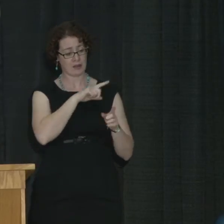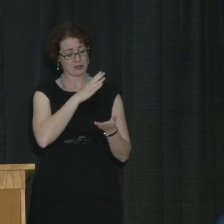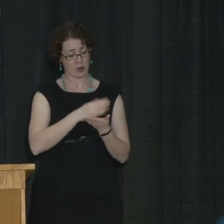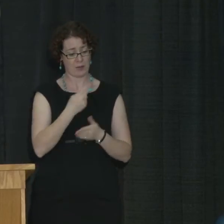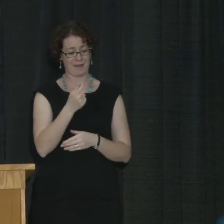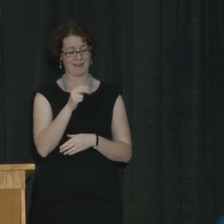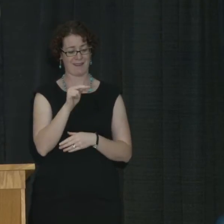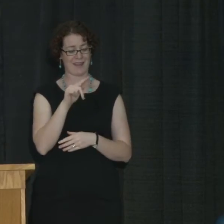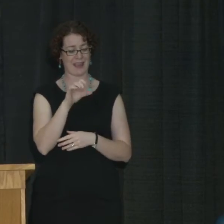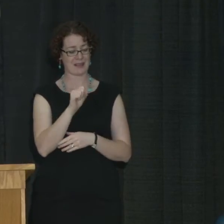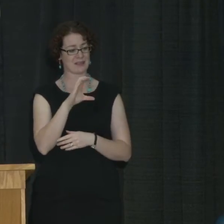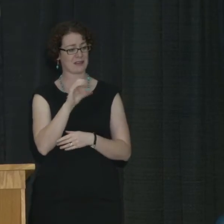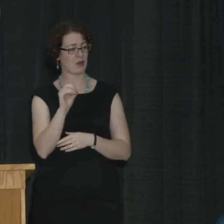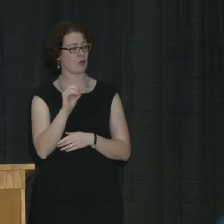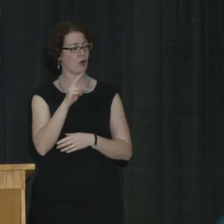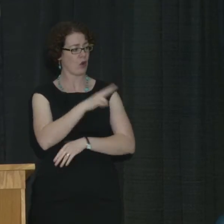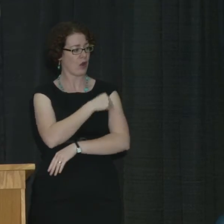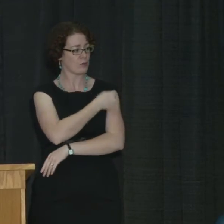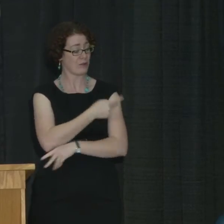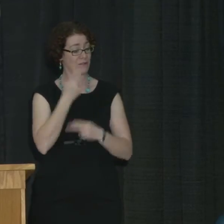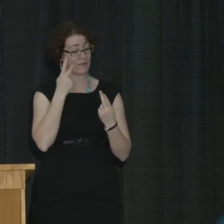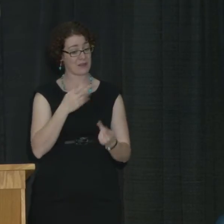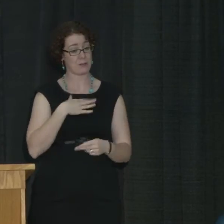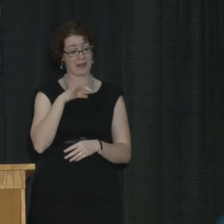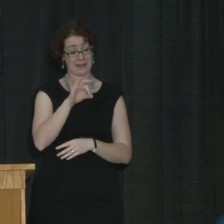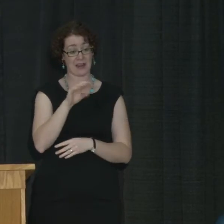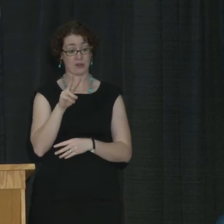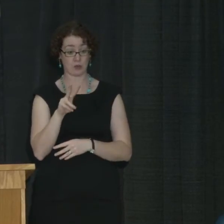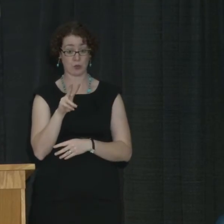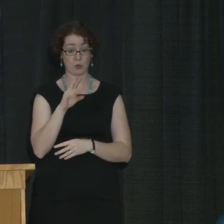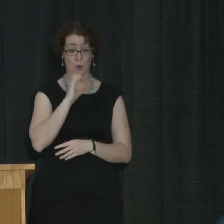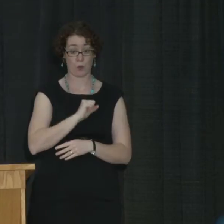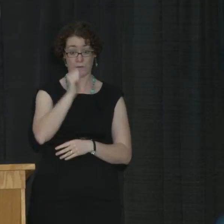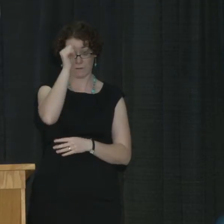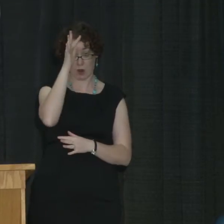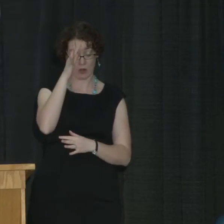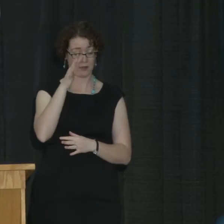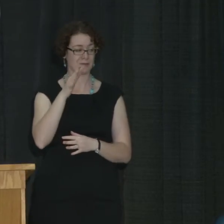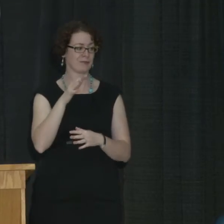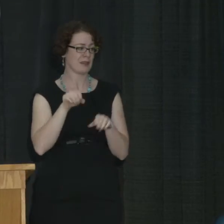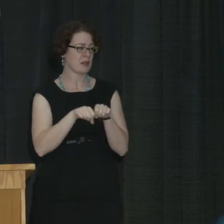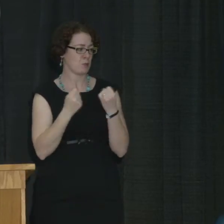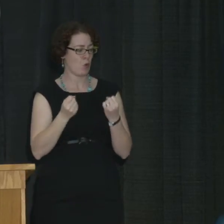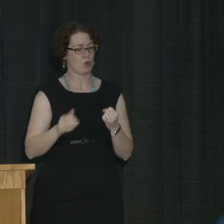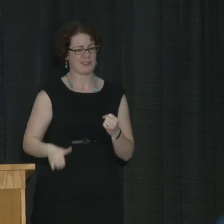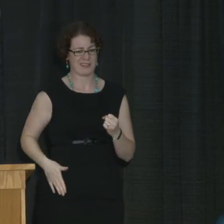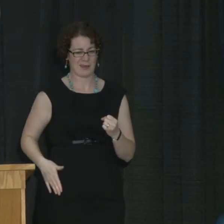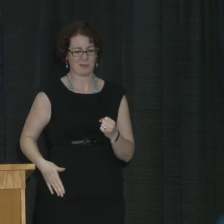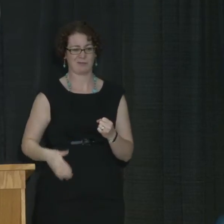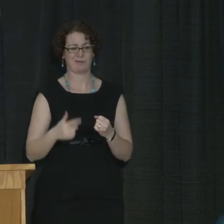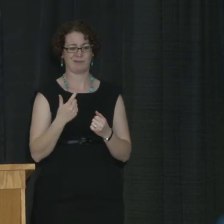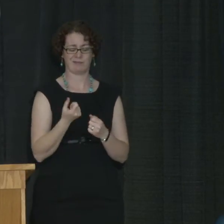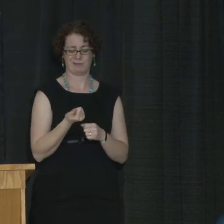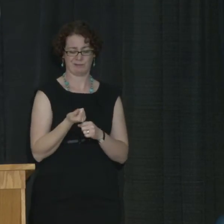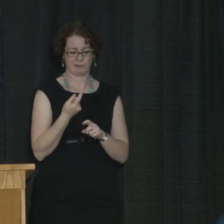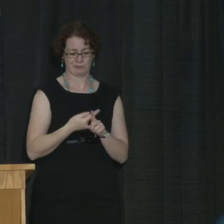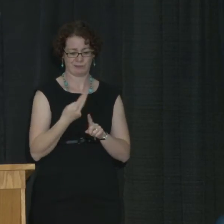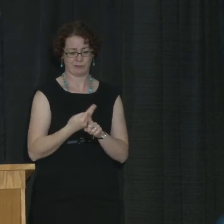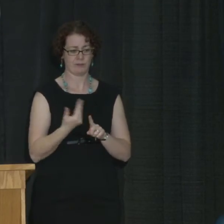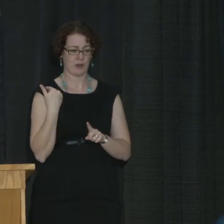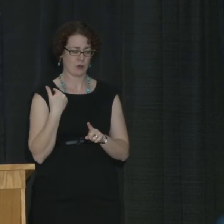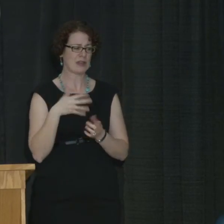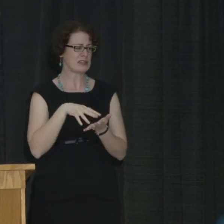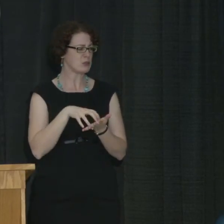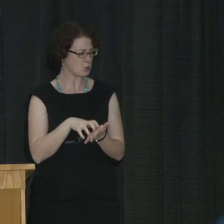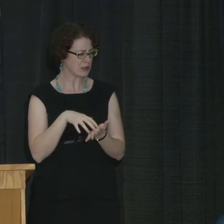Community Hospital to visit my 92-year-old father, who had broke his hip a few months ago, and he's very